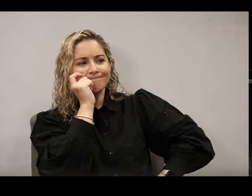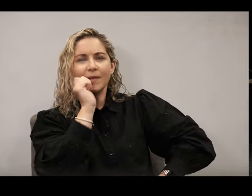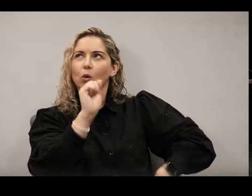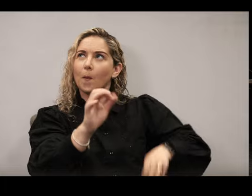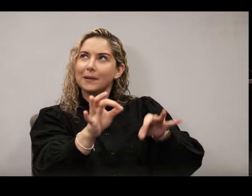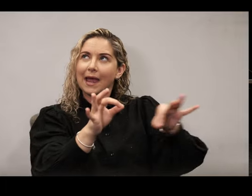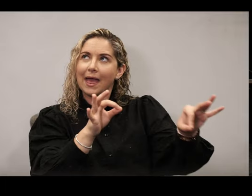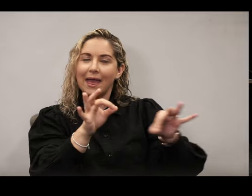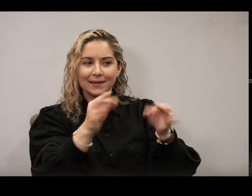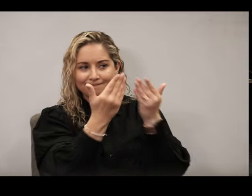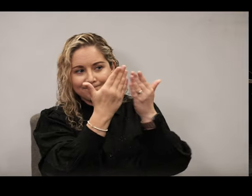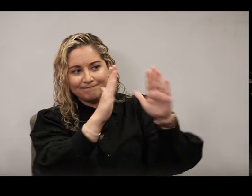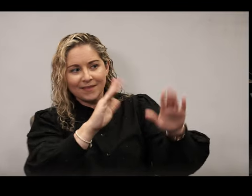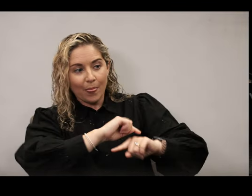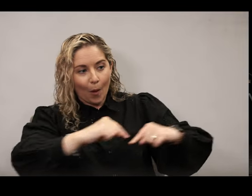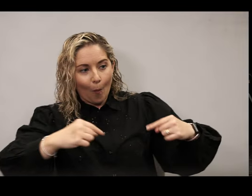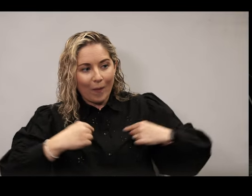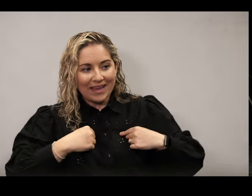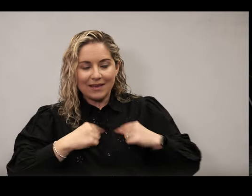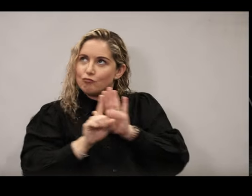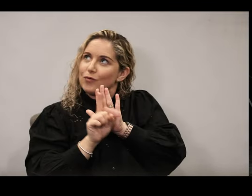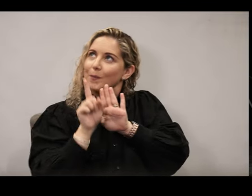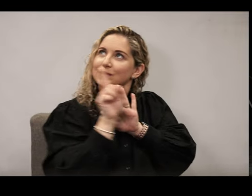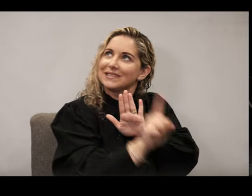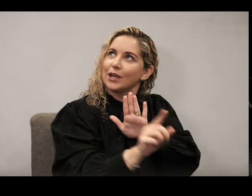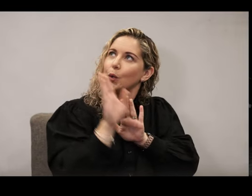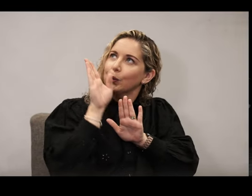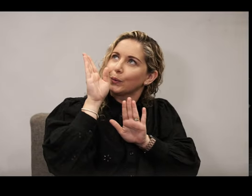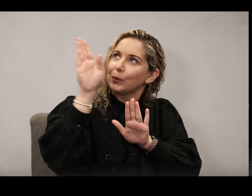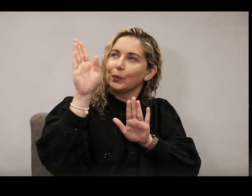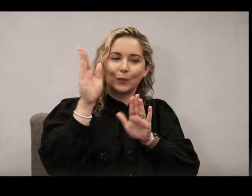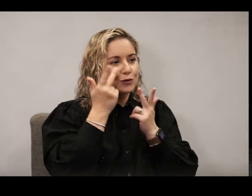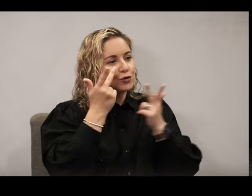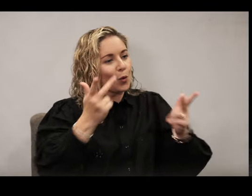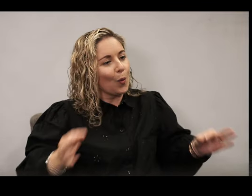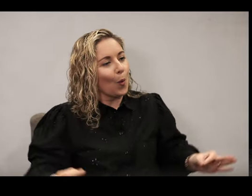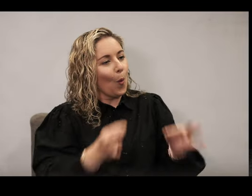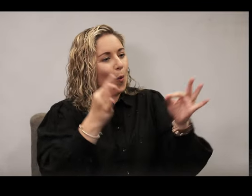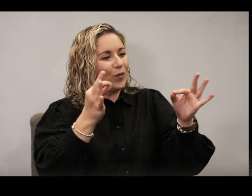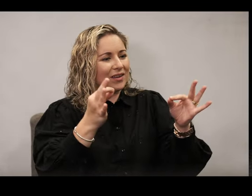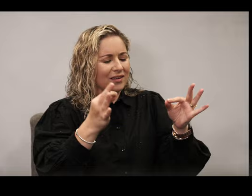God, that the uniqueness of humans above the animals, the sanctity